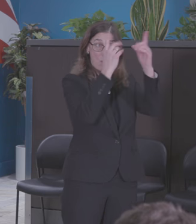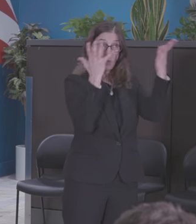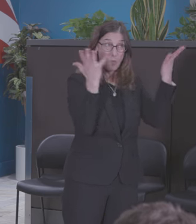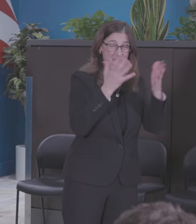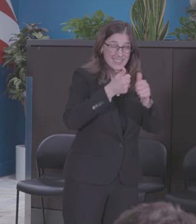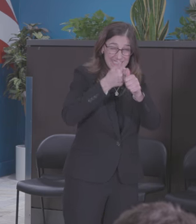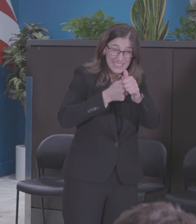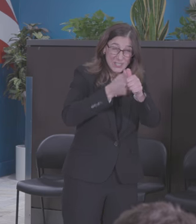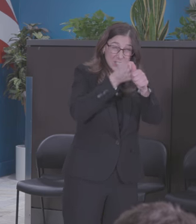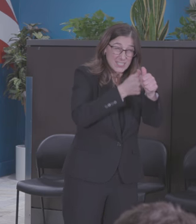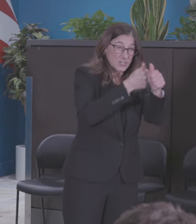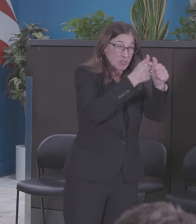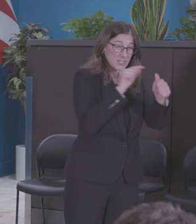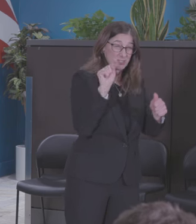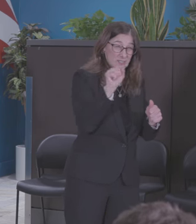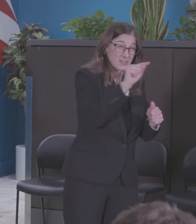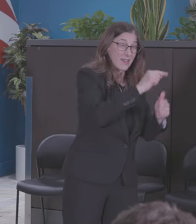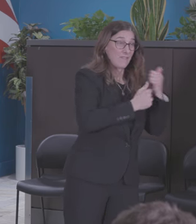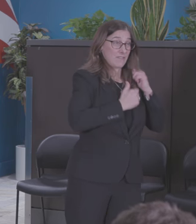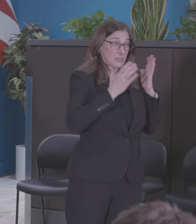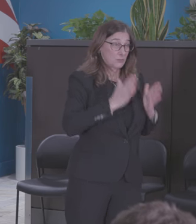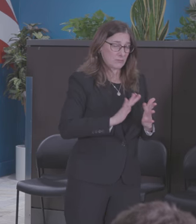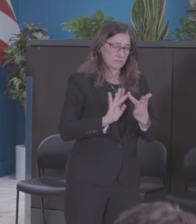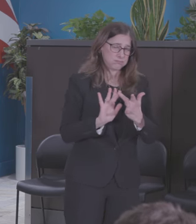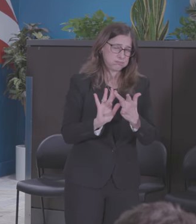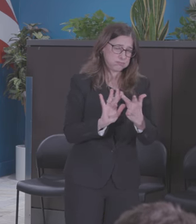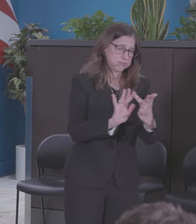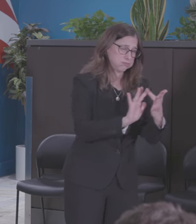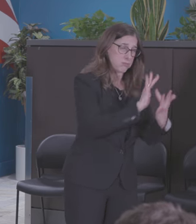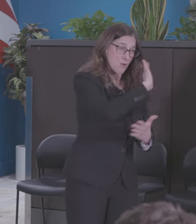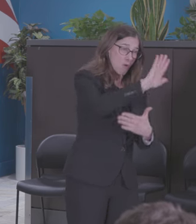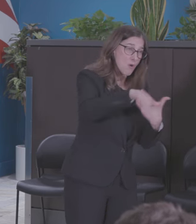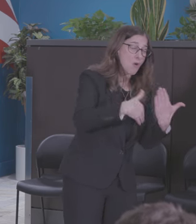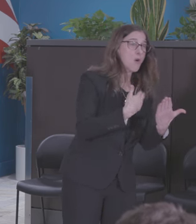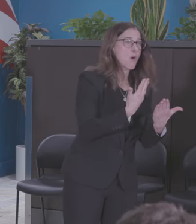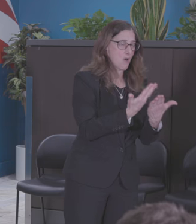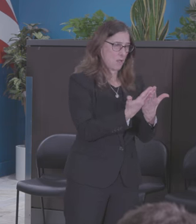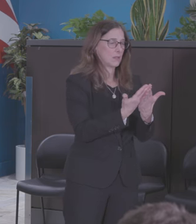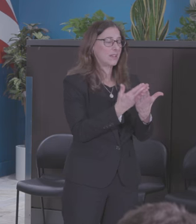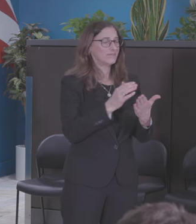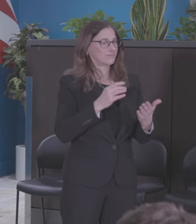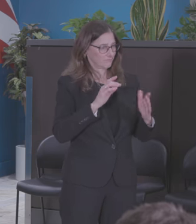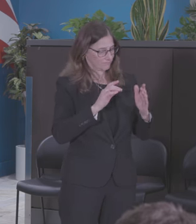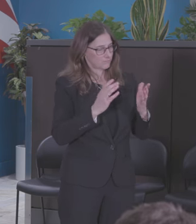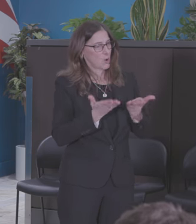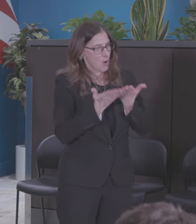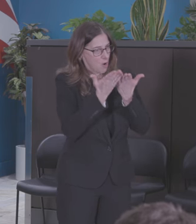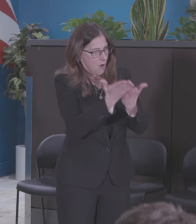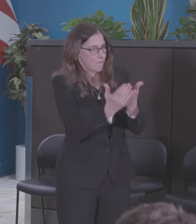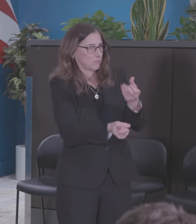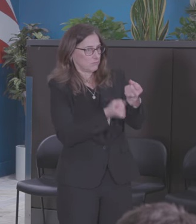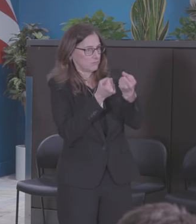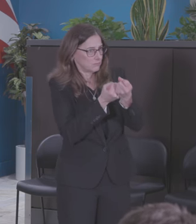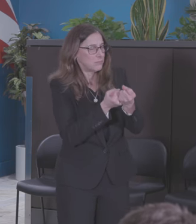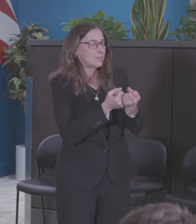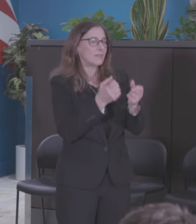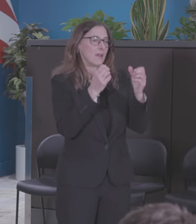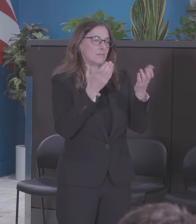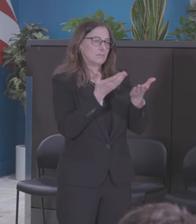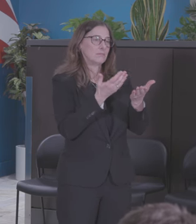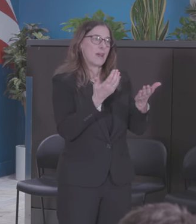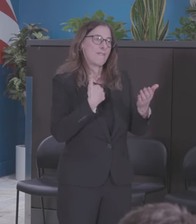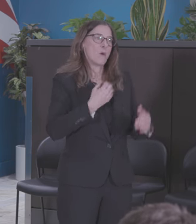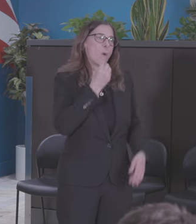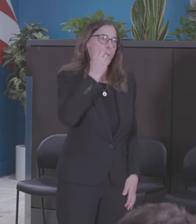with the offer of permanent, quality, affordable housing that they deserve and that they need. Our goal is